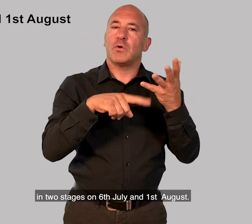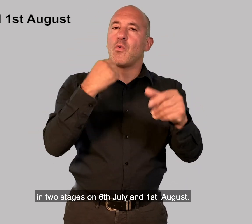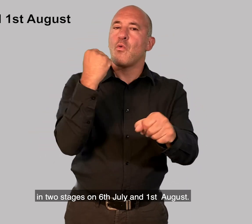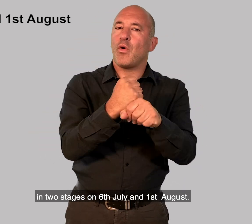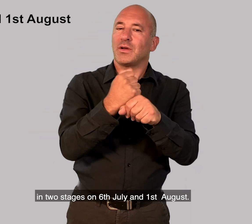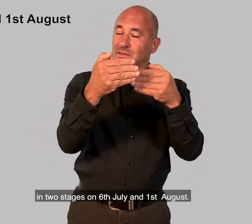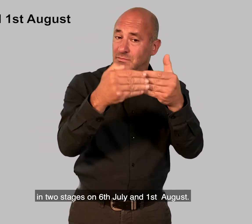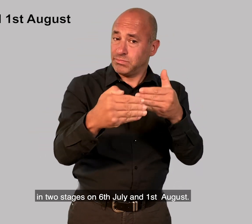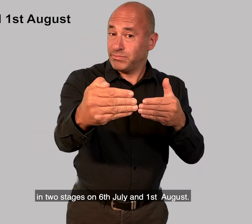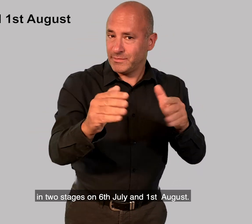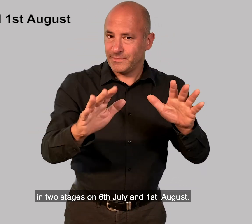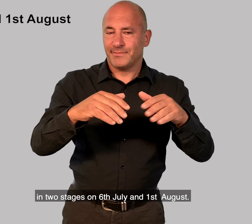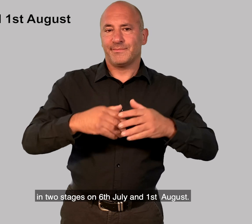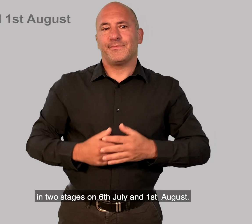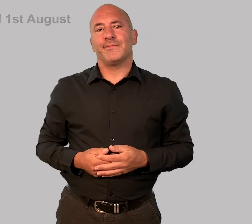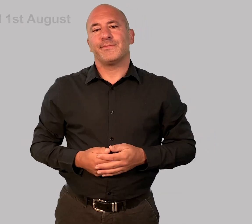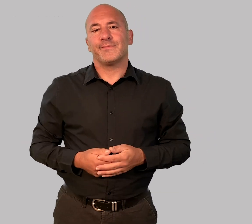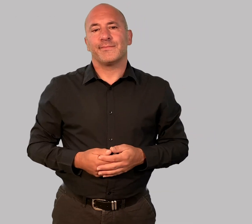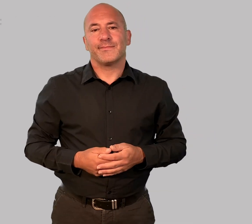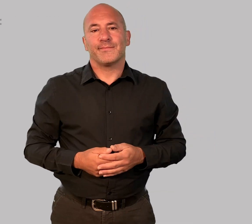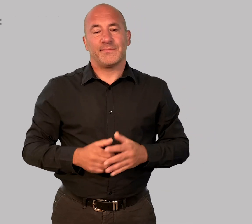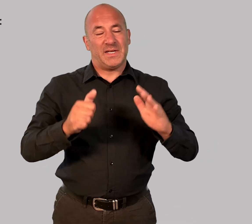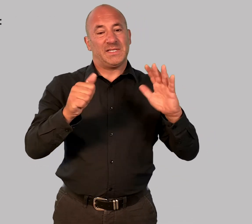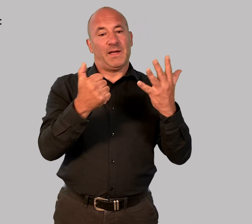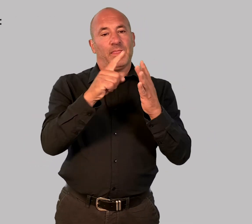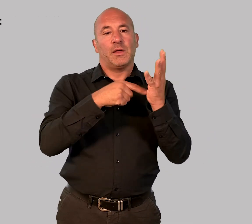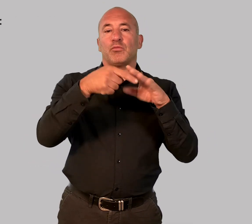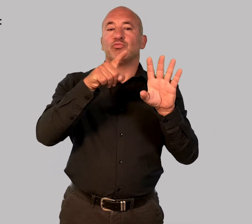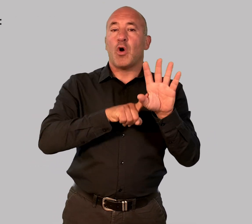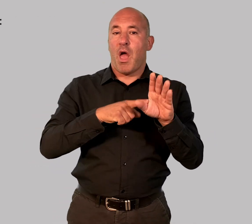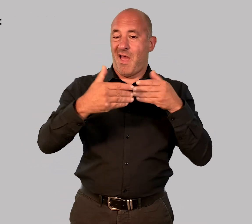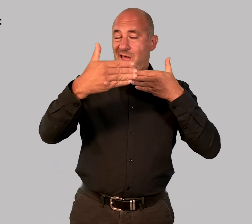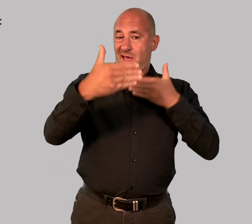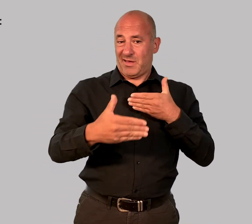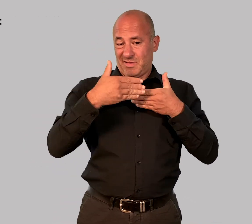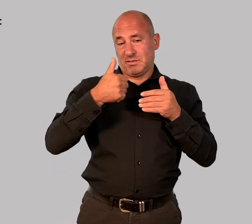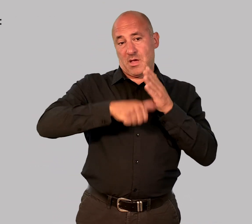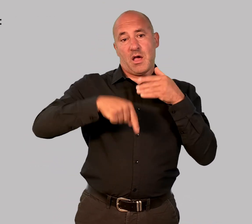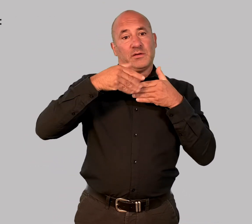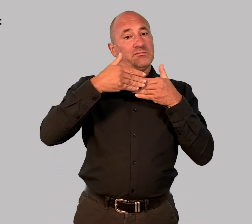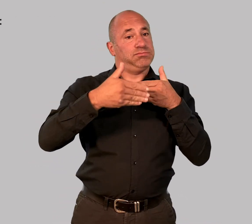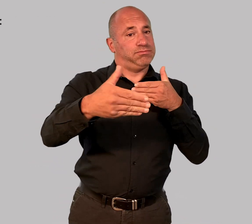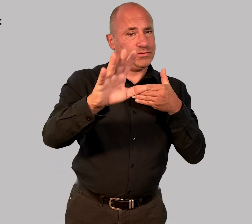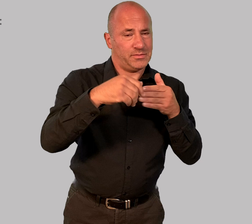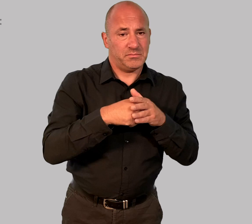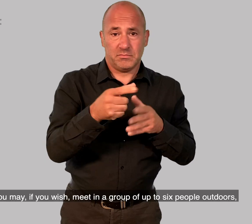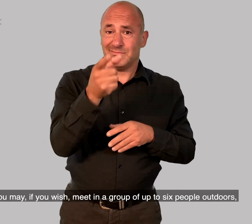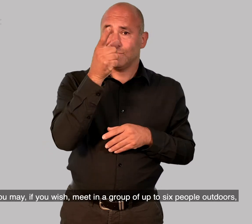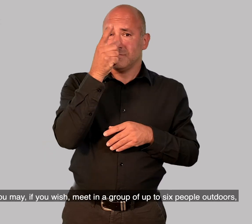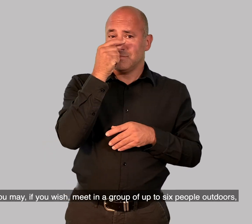On the 6th of July, You may, if you wish,